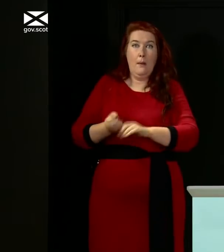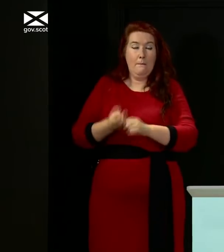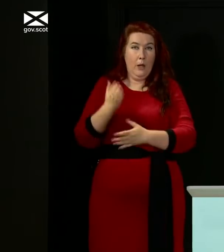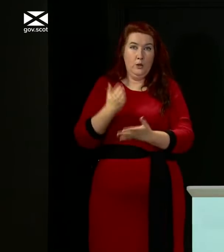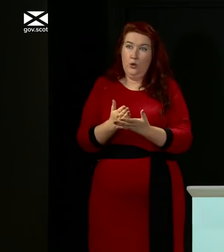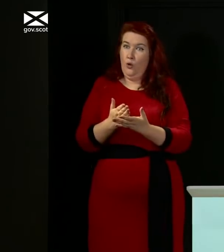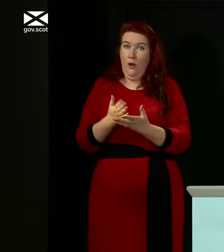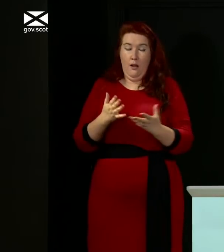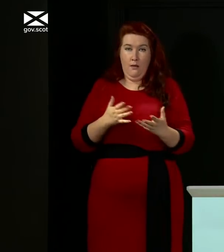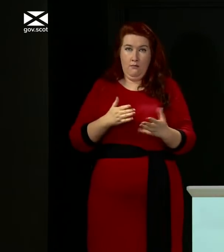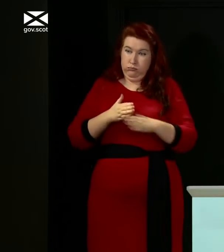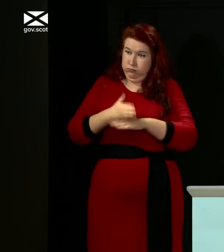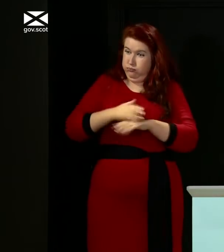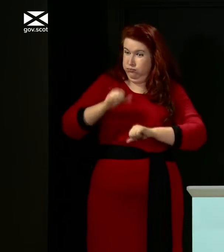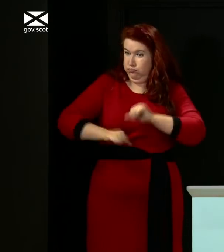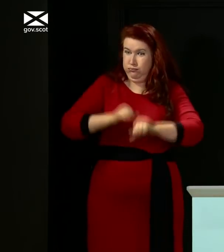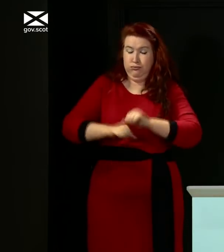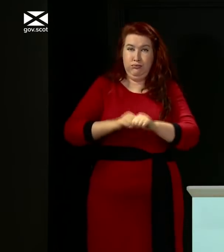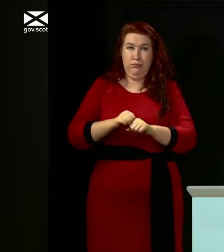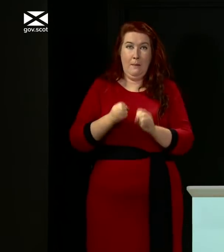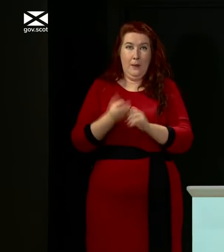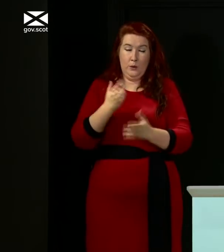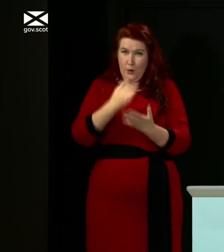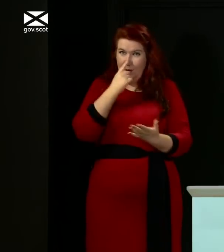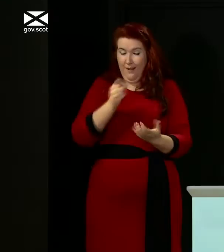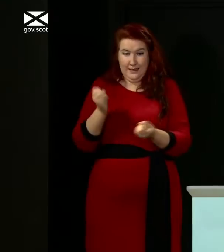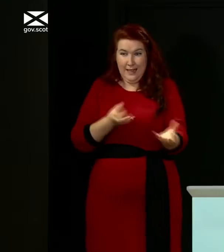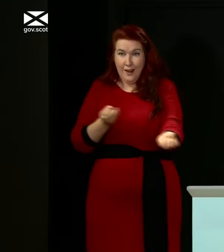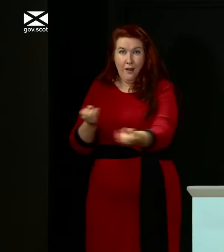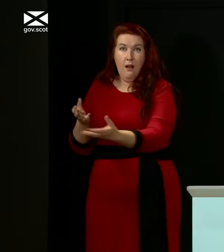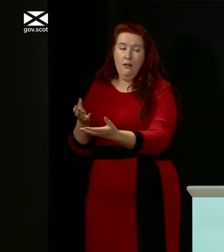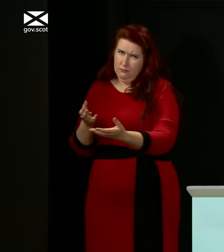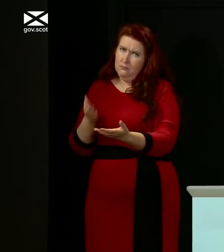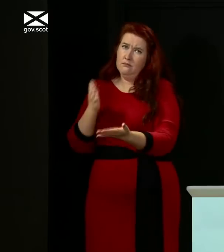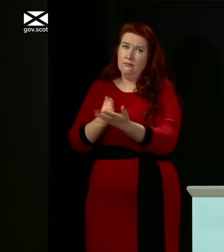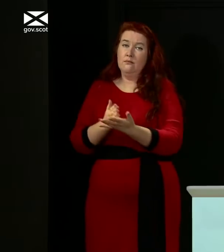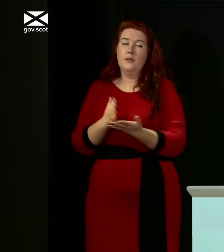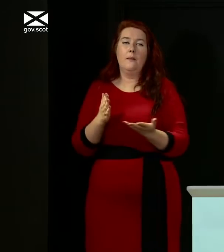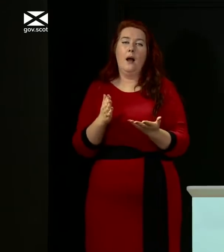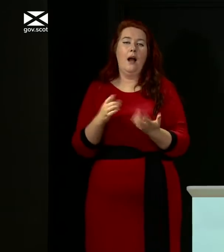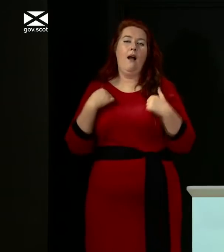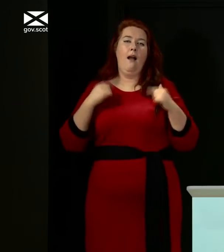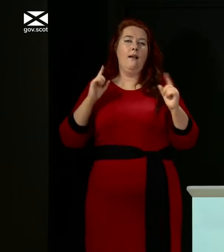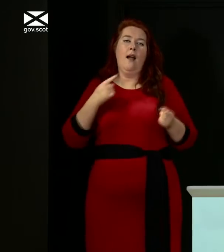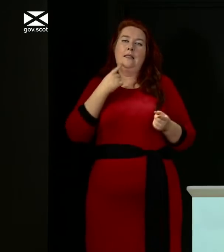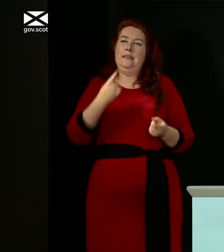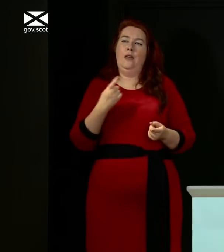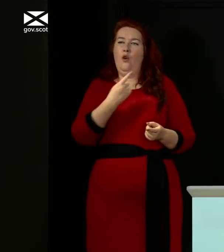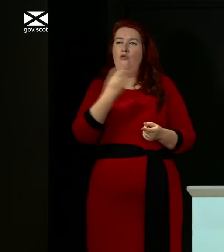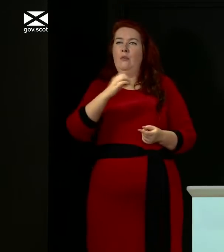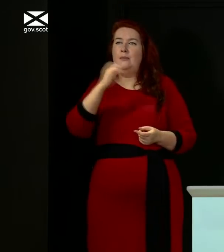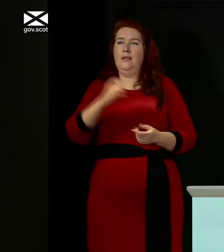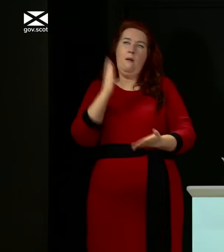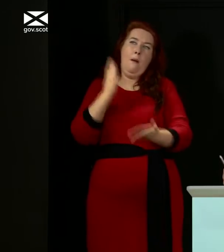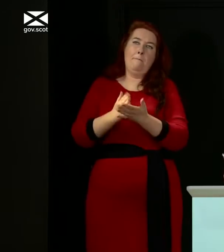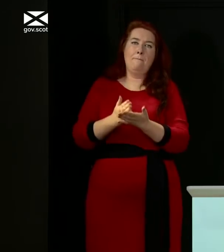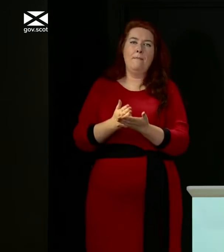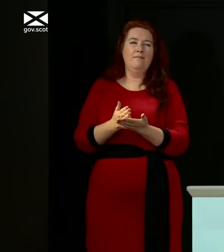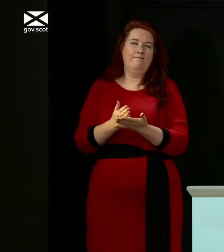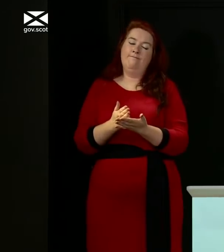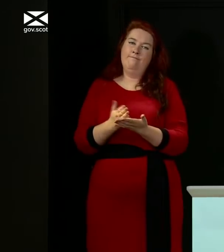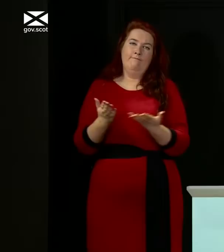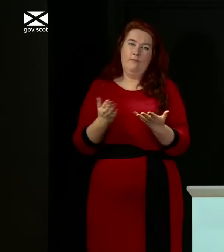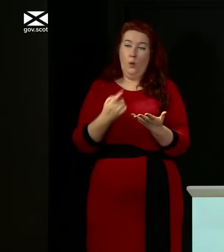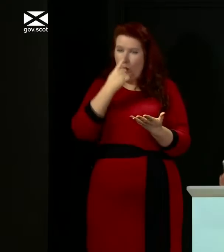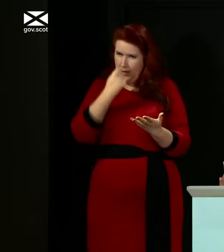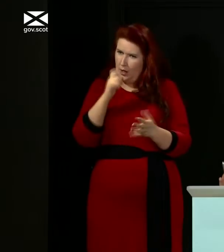move every mountain to try to deliver that? Yes, we absolutely will. But for me to say with certainty right now that we